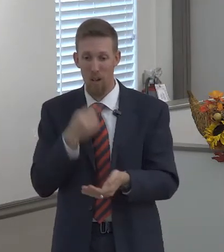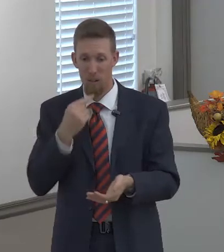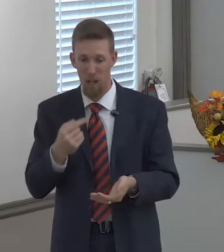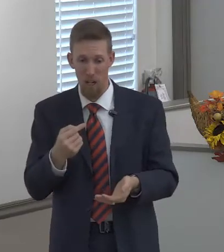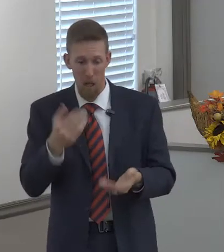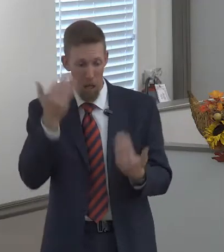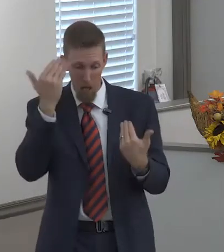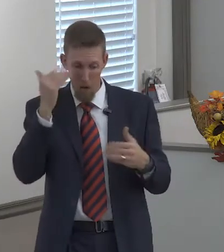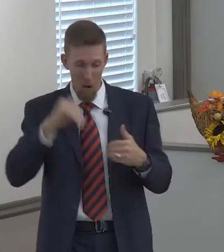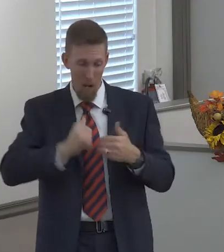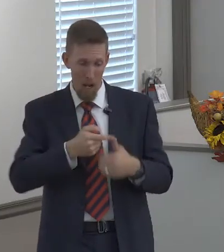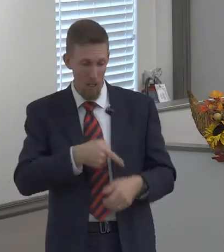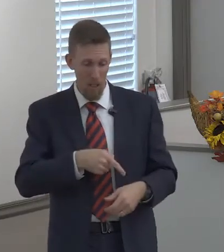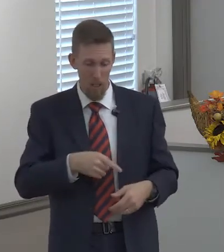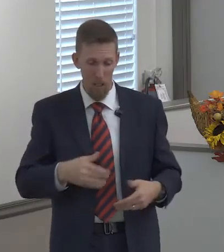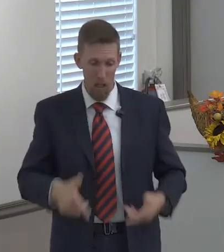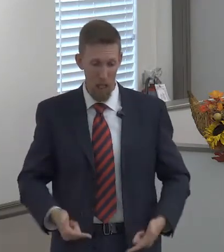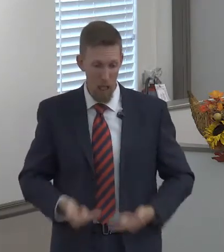But you know,